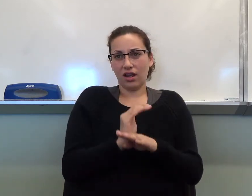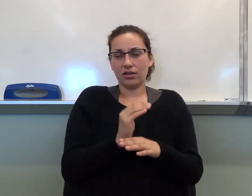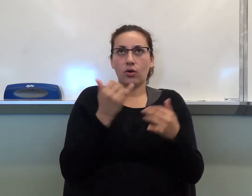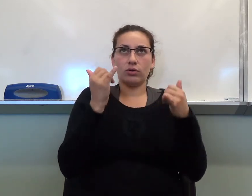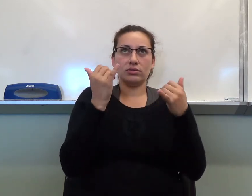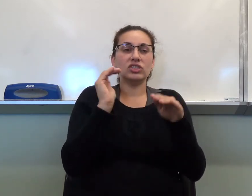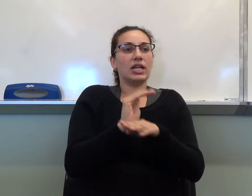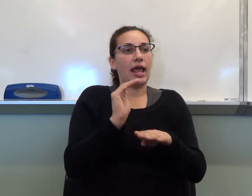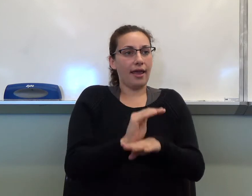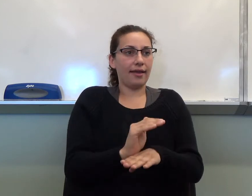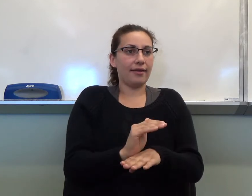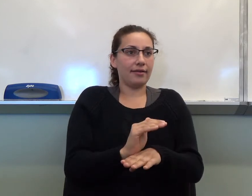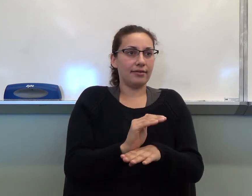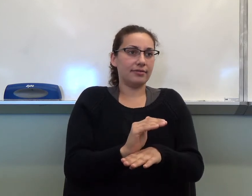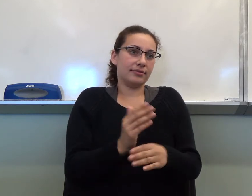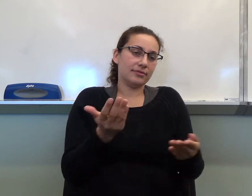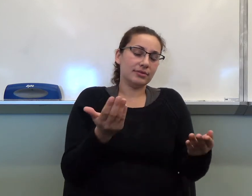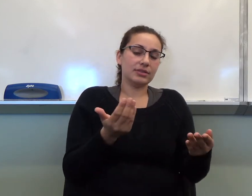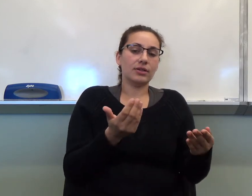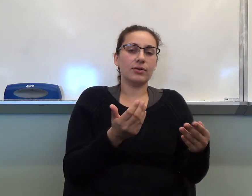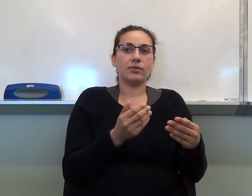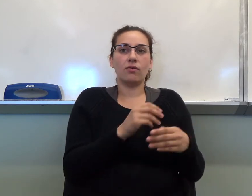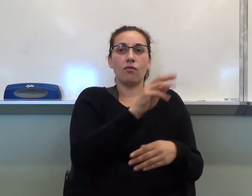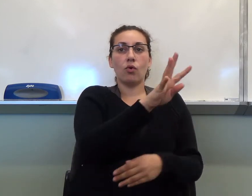temperature, for a refrigerator.